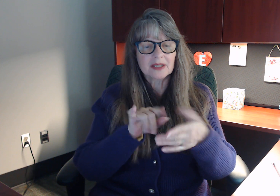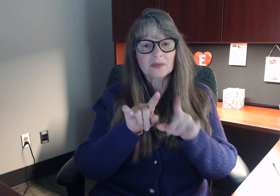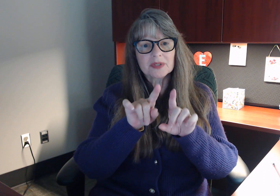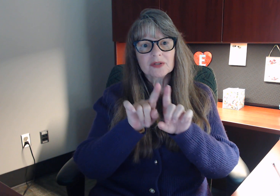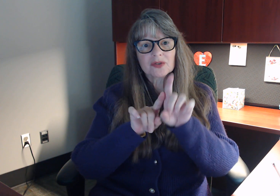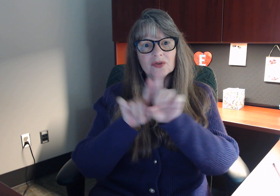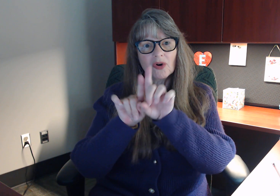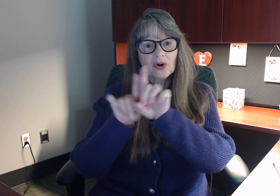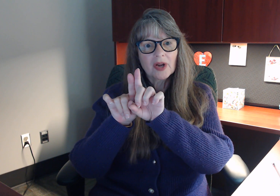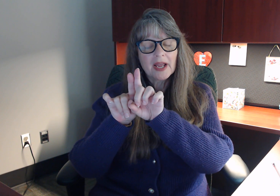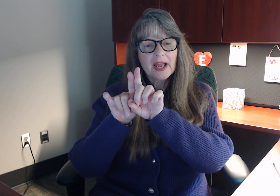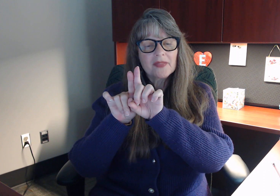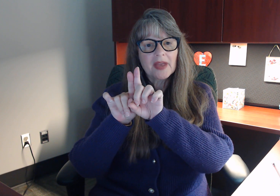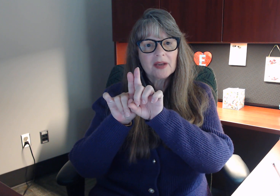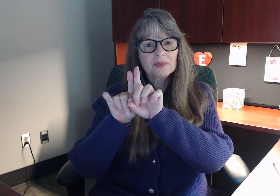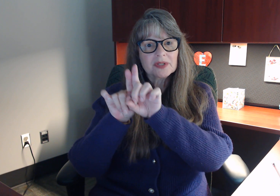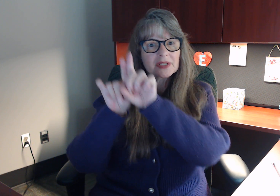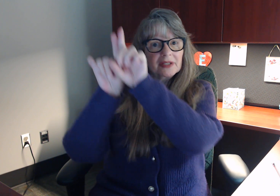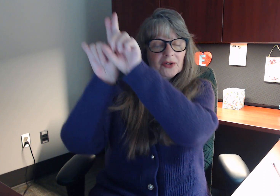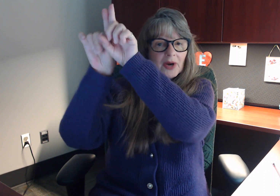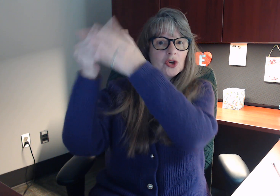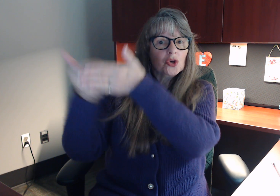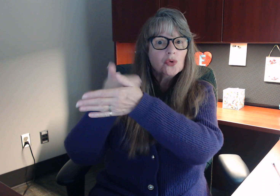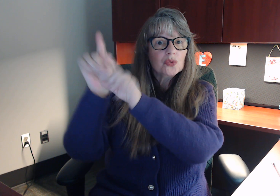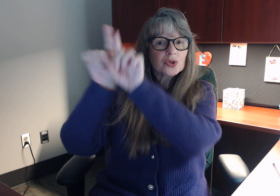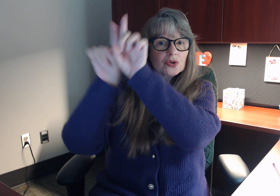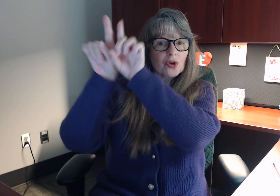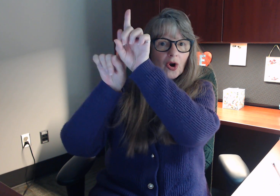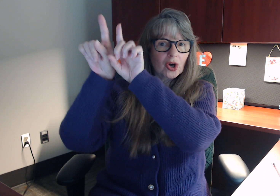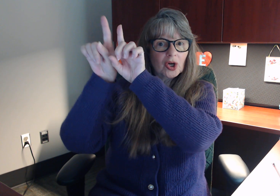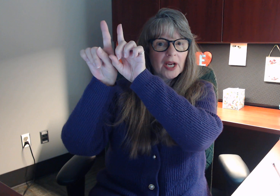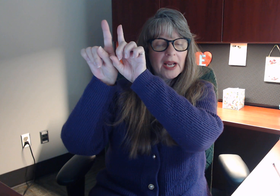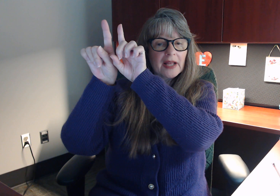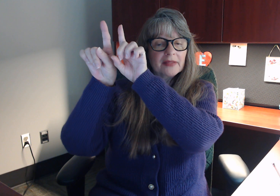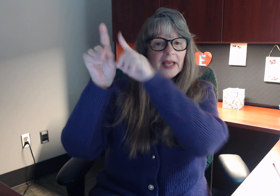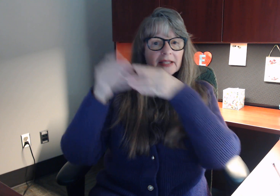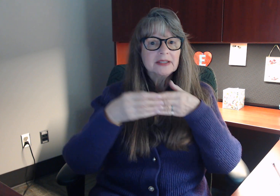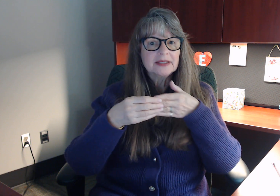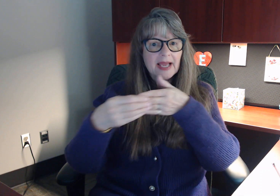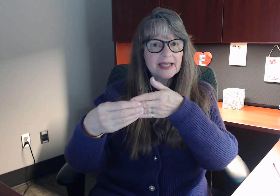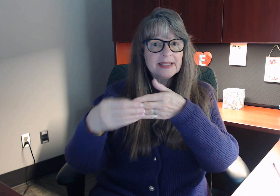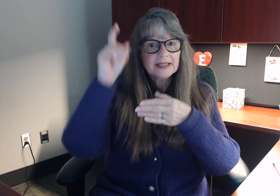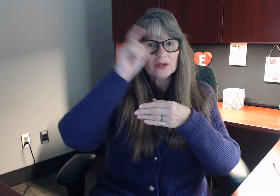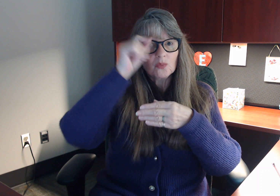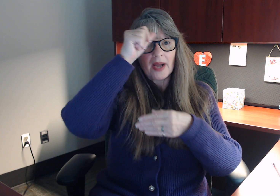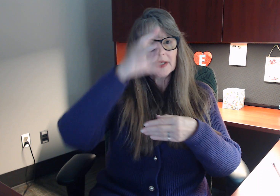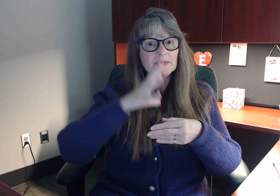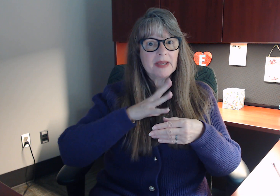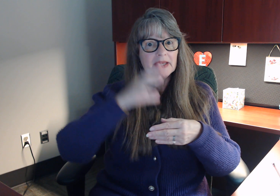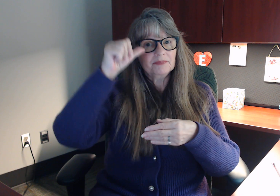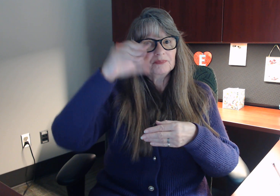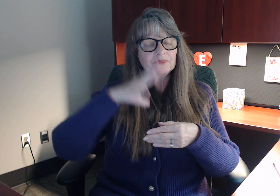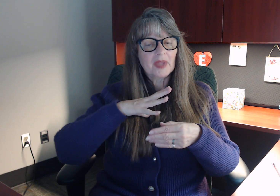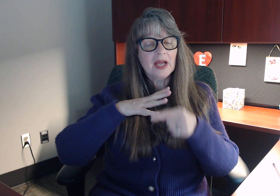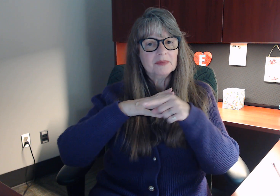was the star that was, a new star that led the wise men